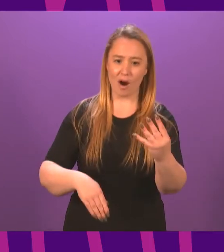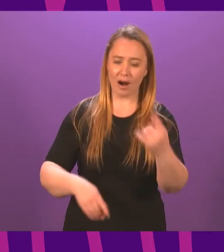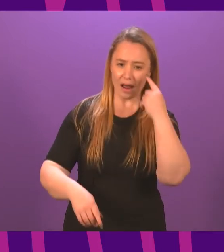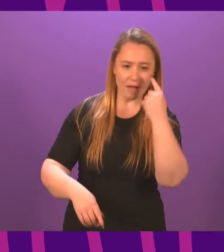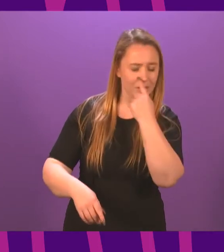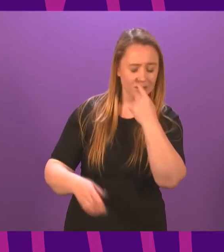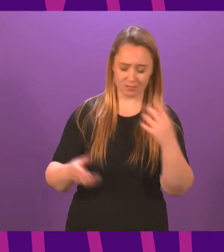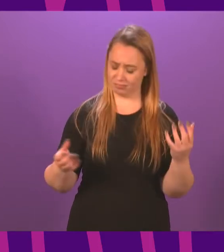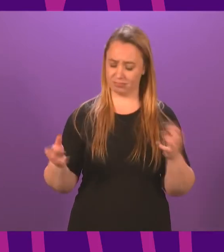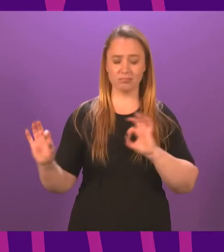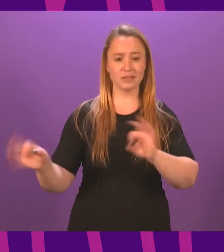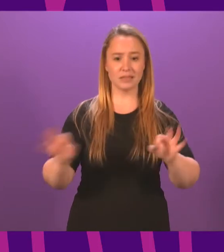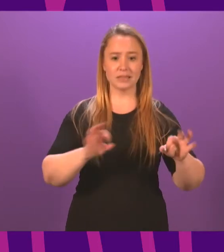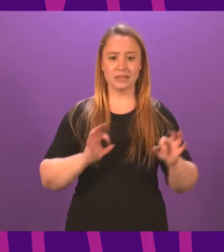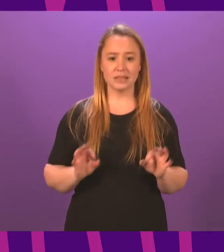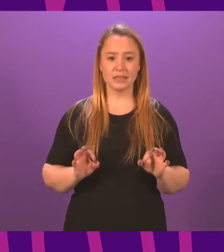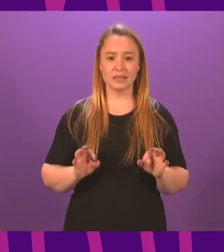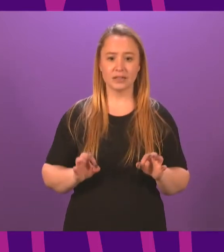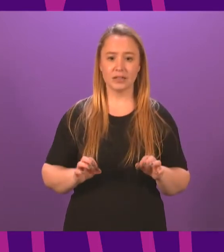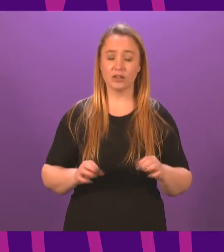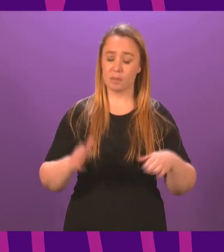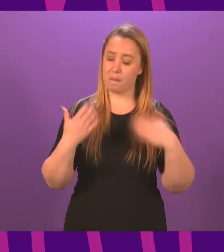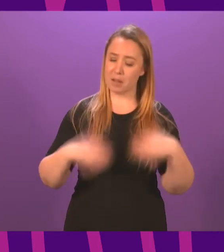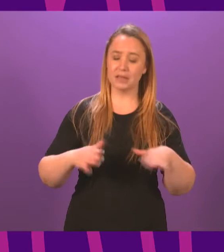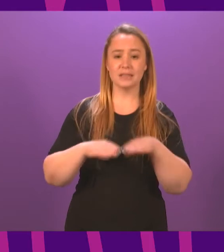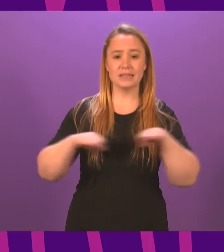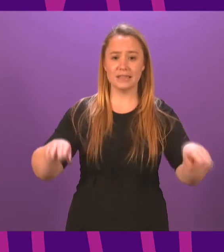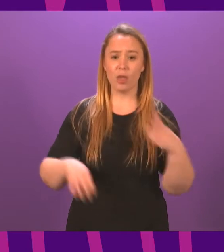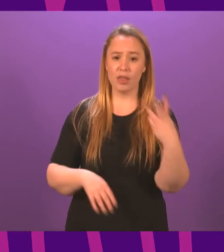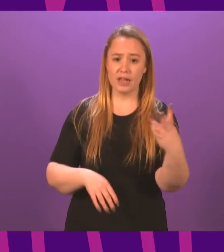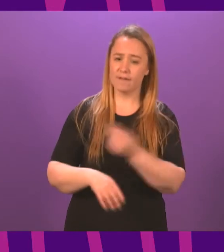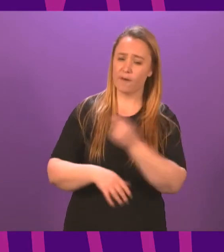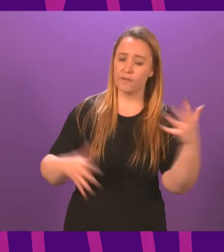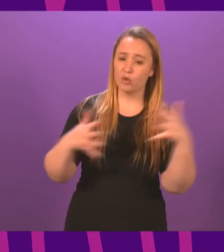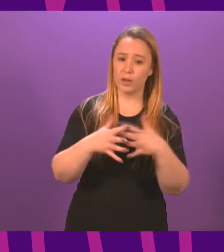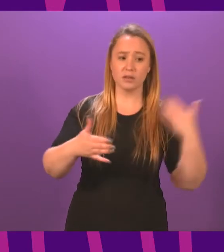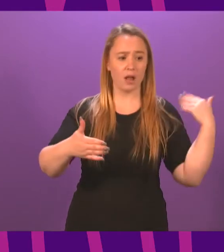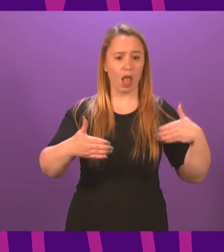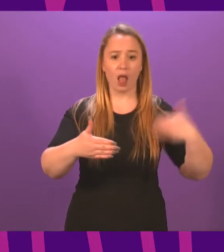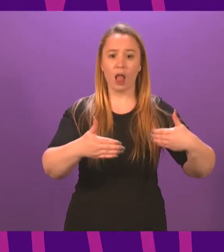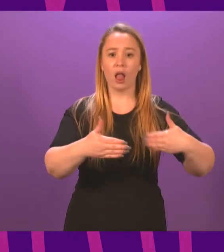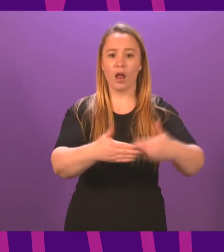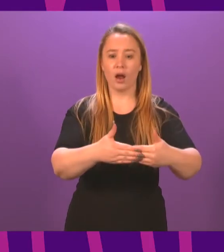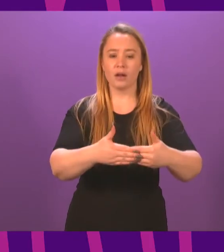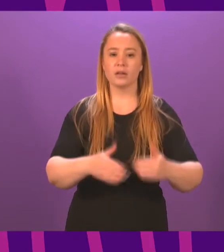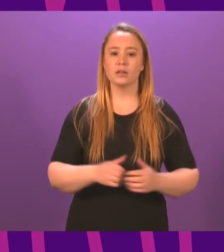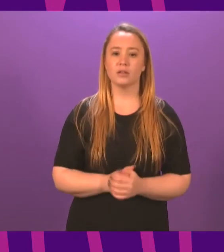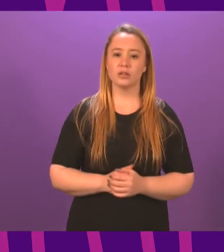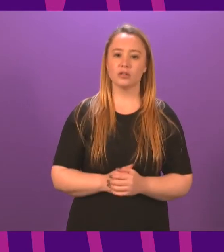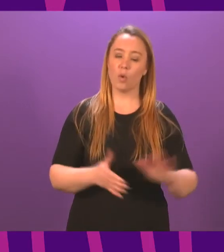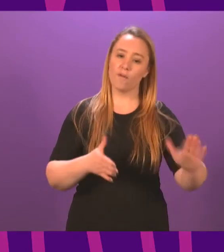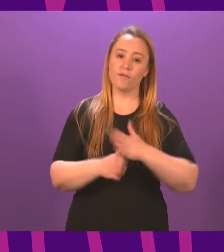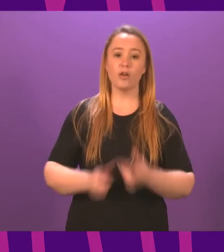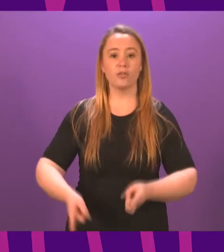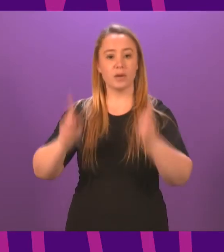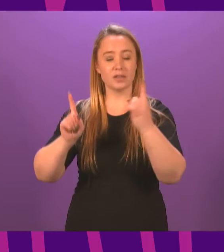control in the central belt of Scotland, even though we were in tier 3 for several weeks. So I do need to put some faith in the First Minister's answer